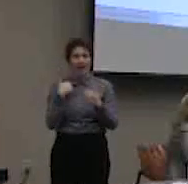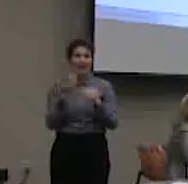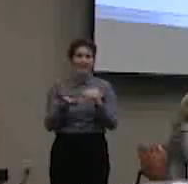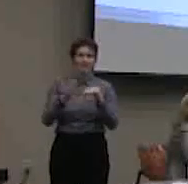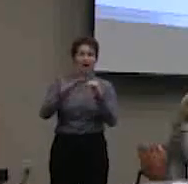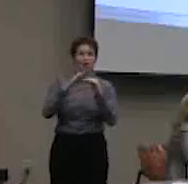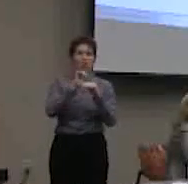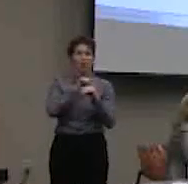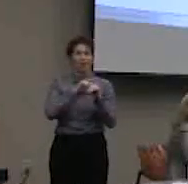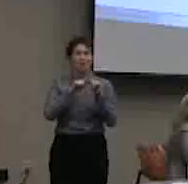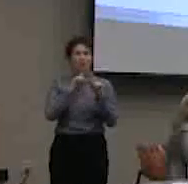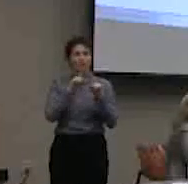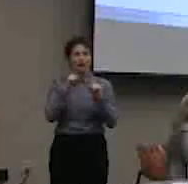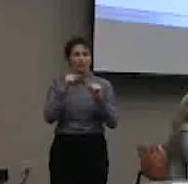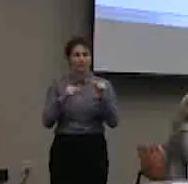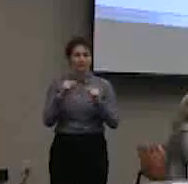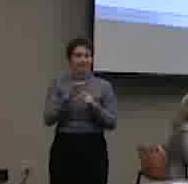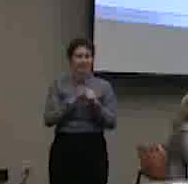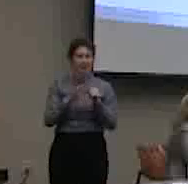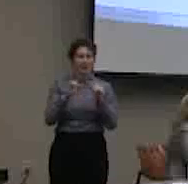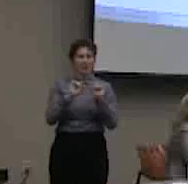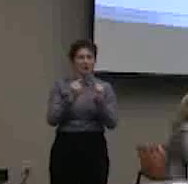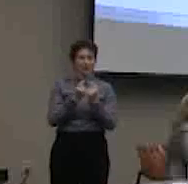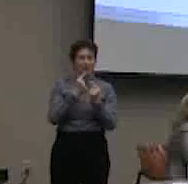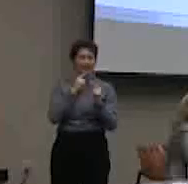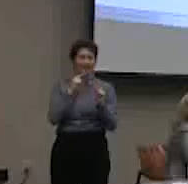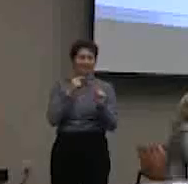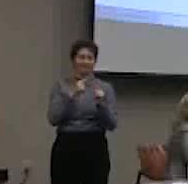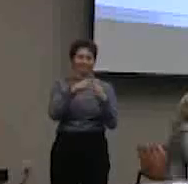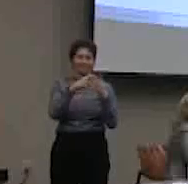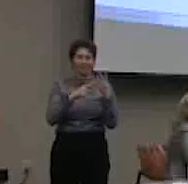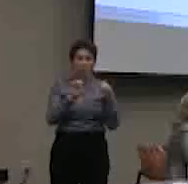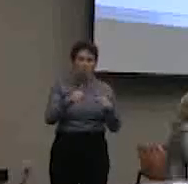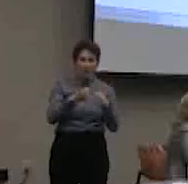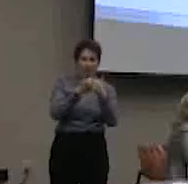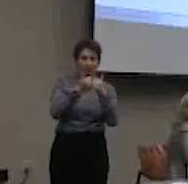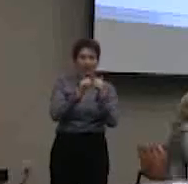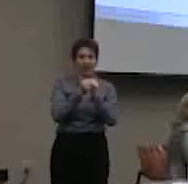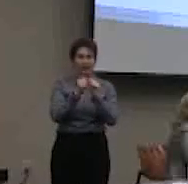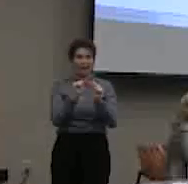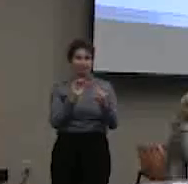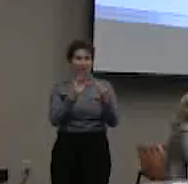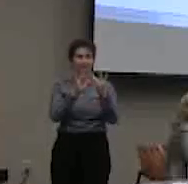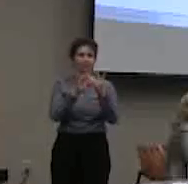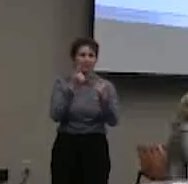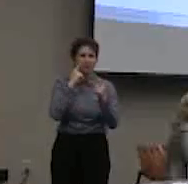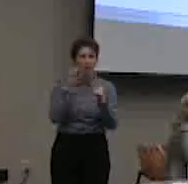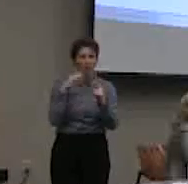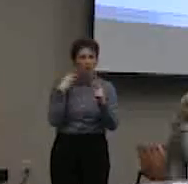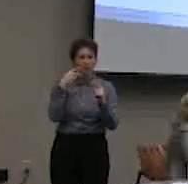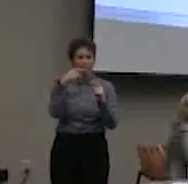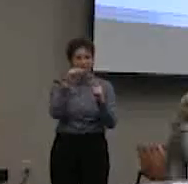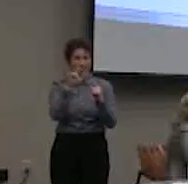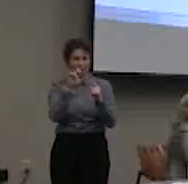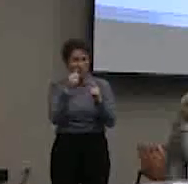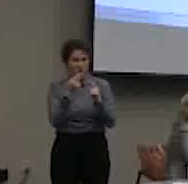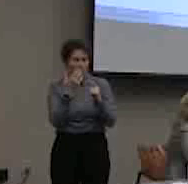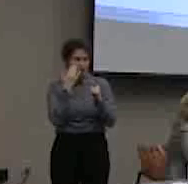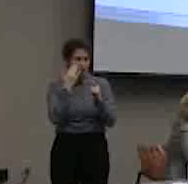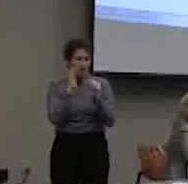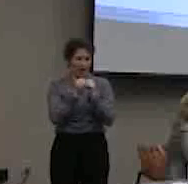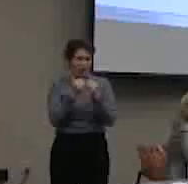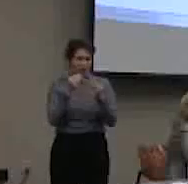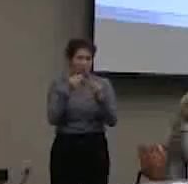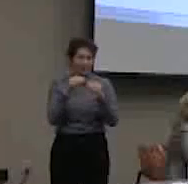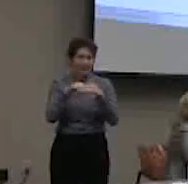to the power of having a local group who says, here are the challenges, whether it's how far reaching it is in Washington Parish, to get, you know, how close is access? How many seats are